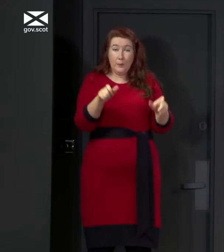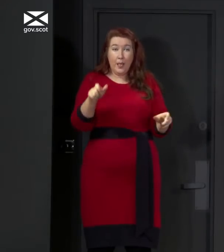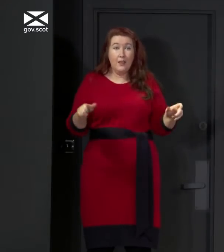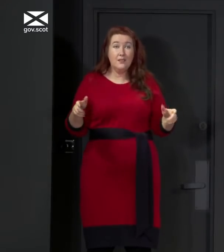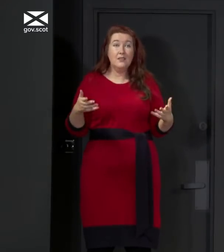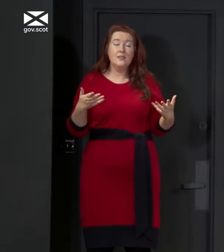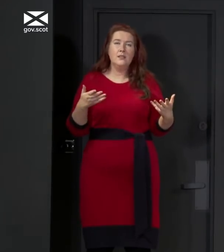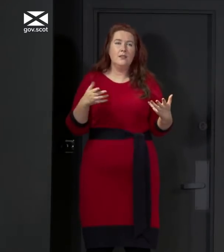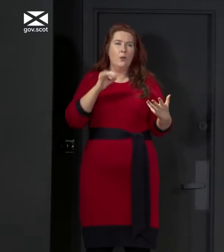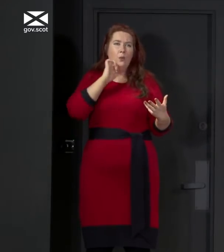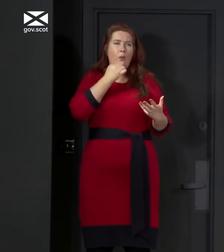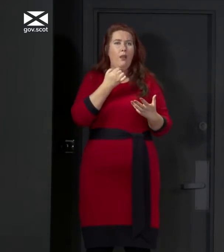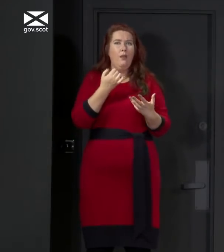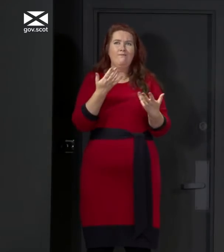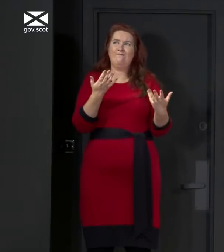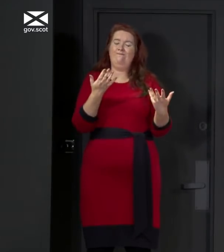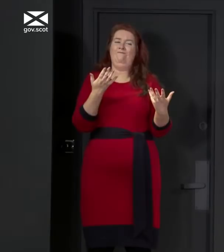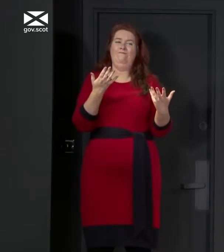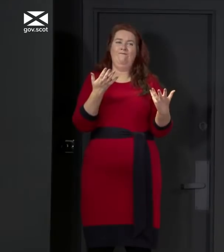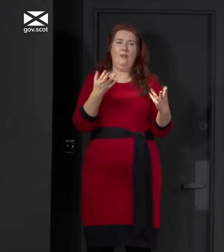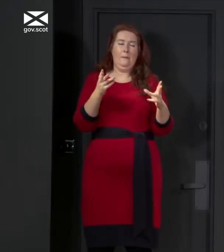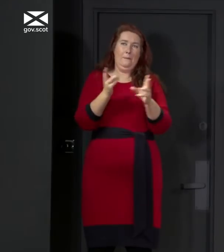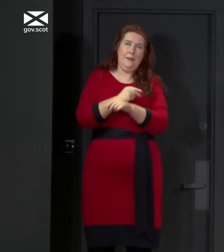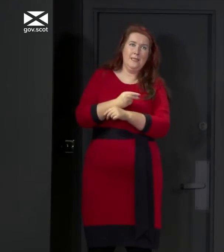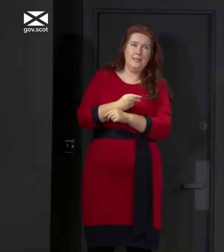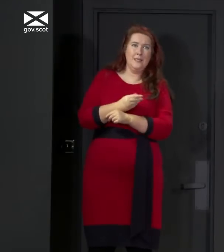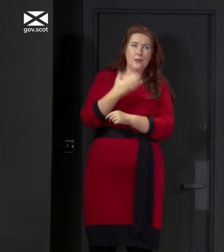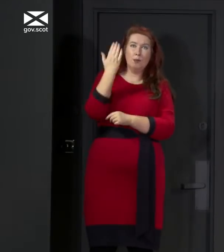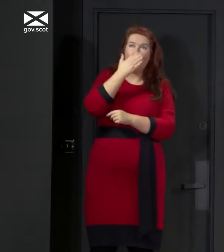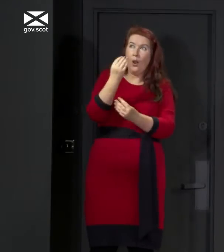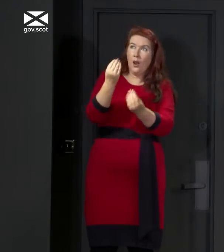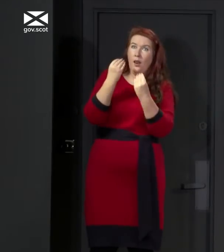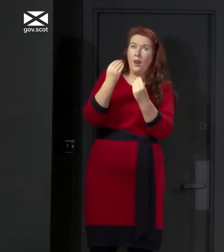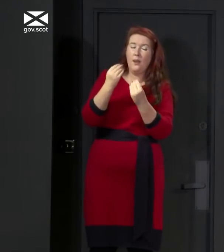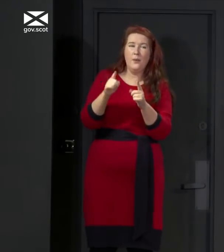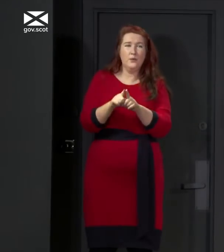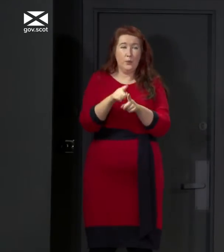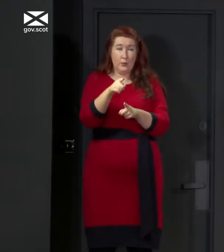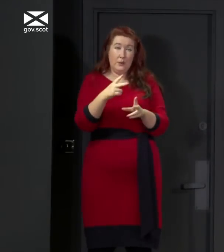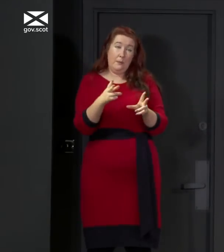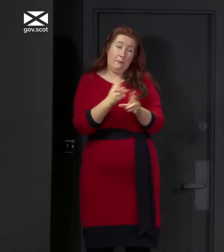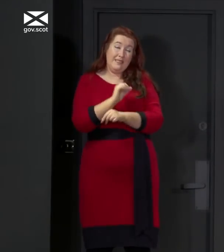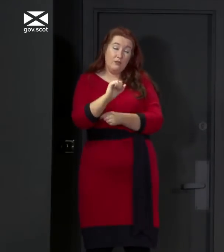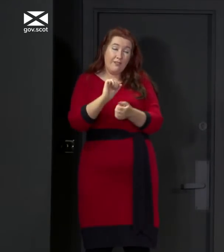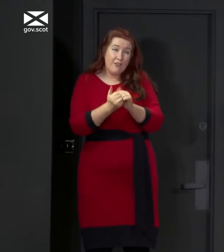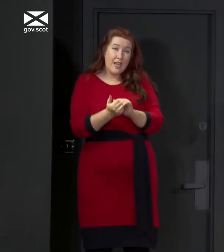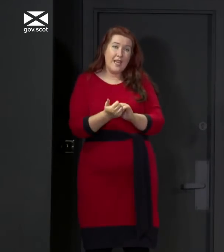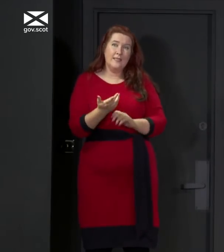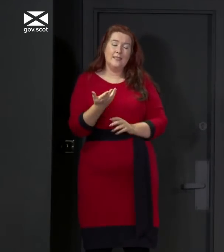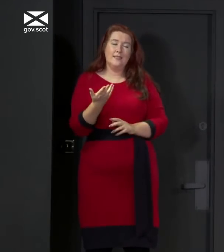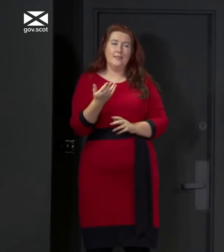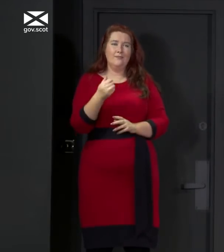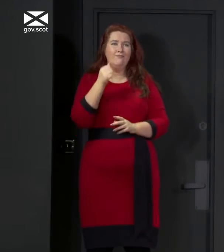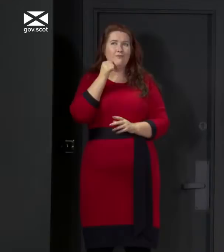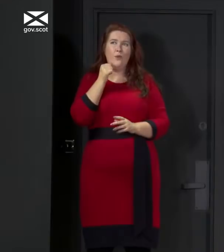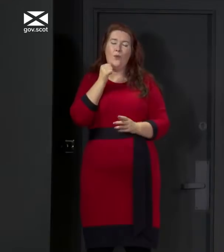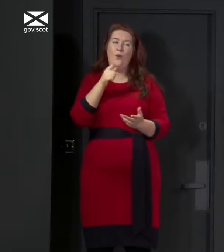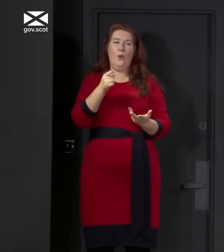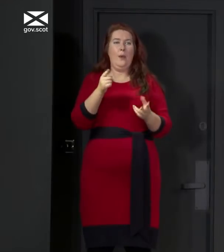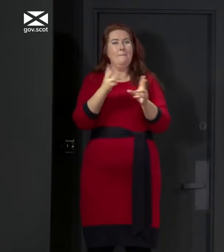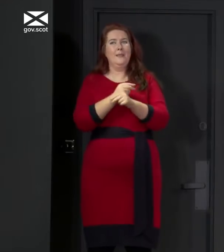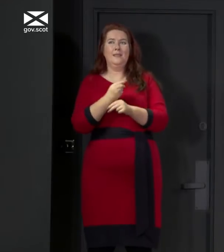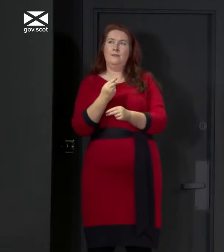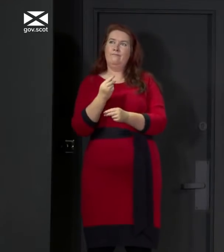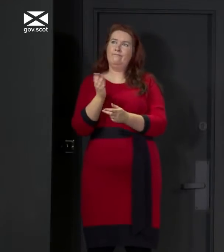missing education in the normal school environment, will be missing your friends, and the normal